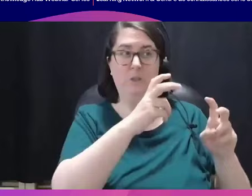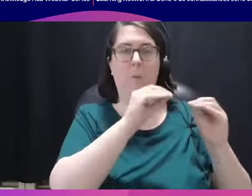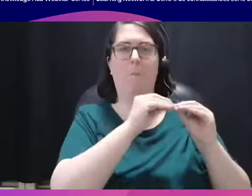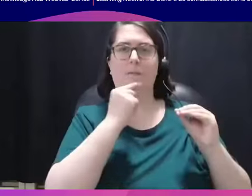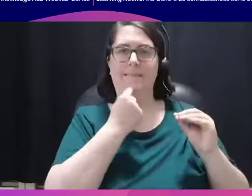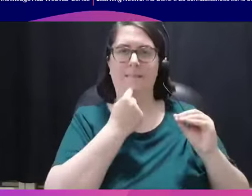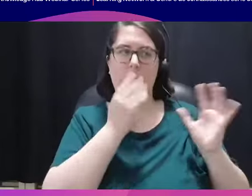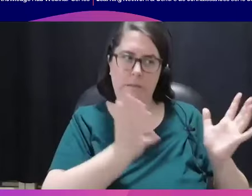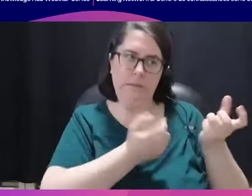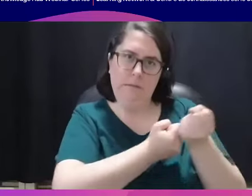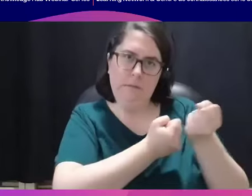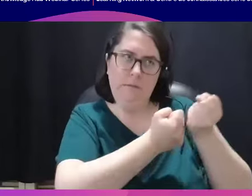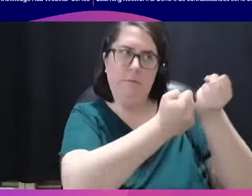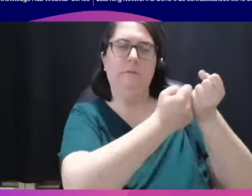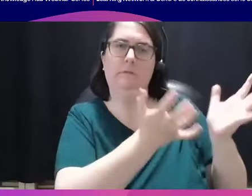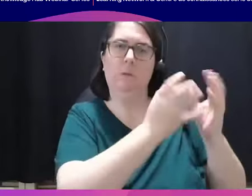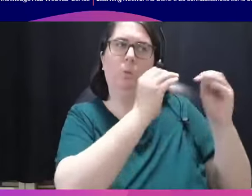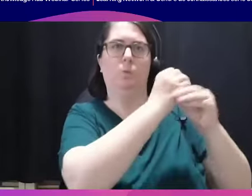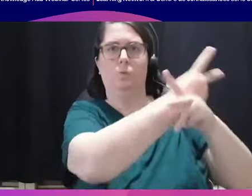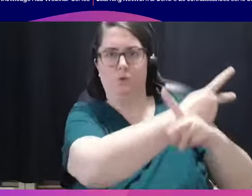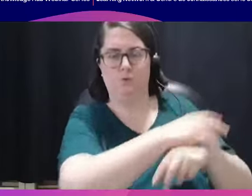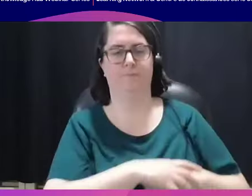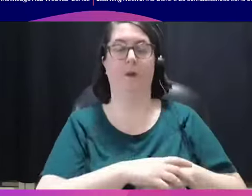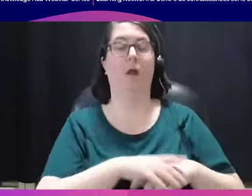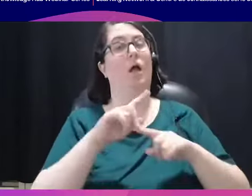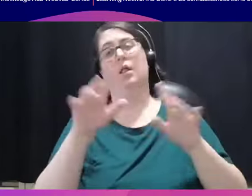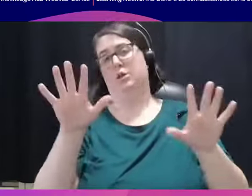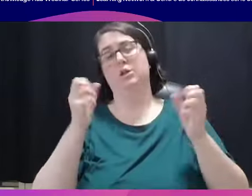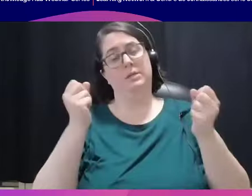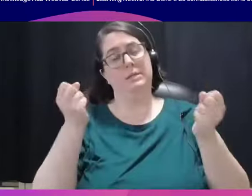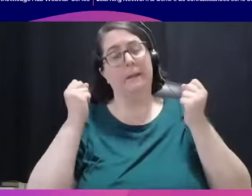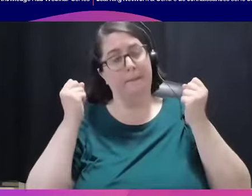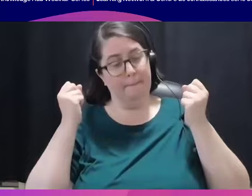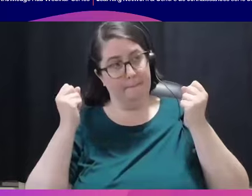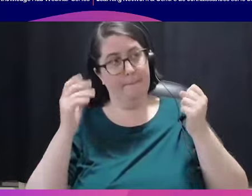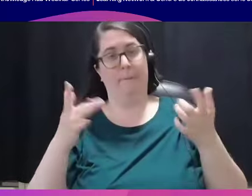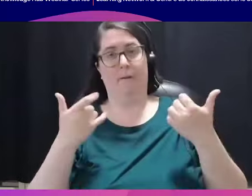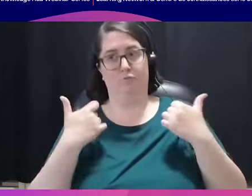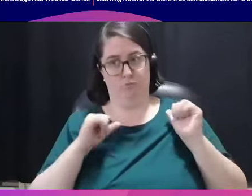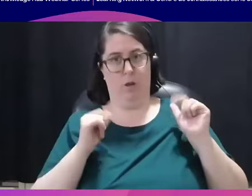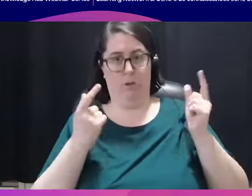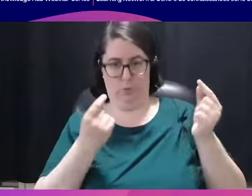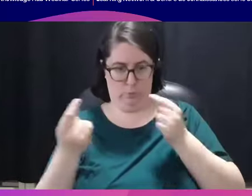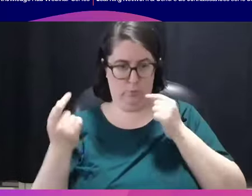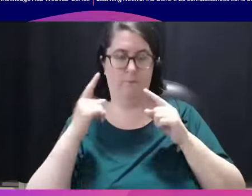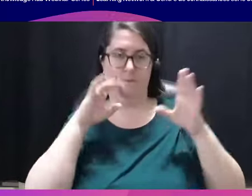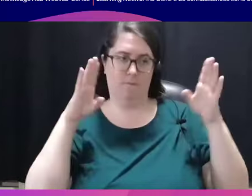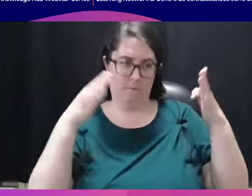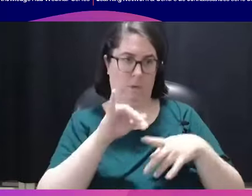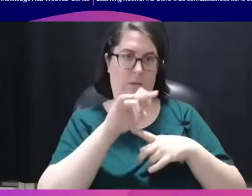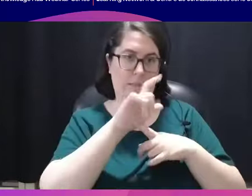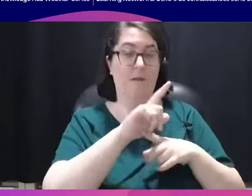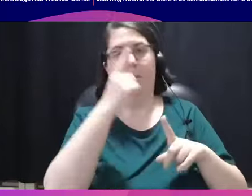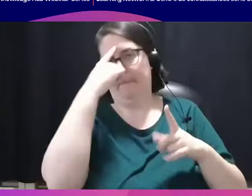there are a whole bunch of efforts that are being worked on to address incels, and mental health is